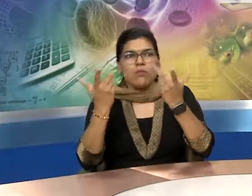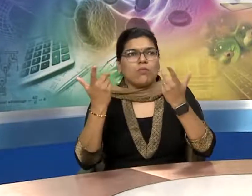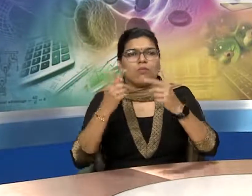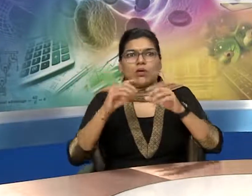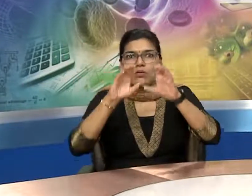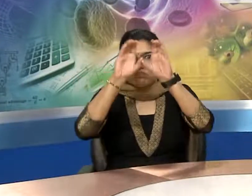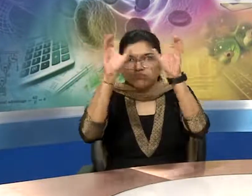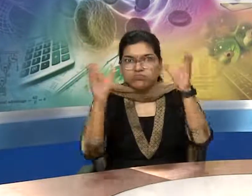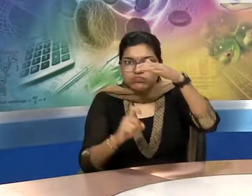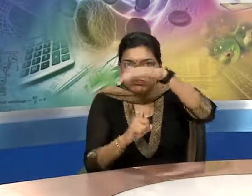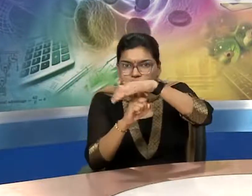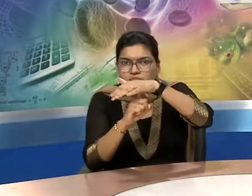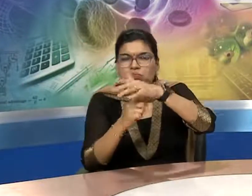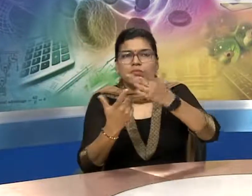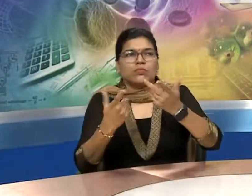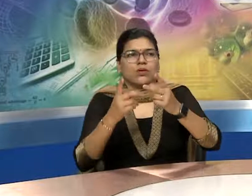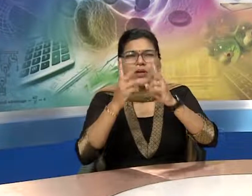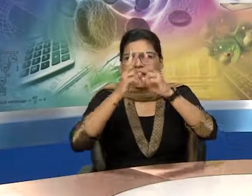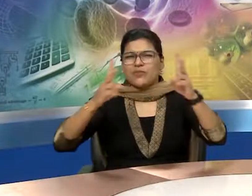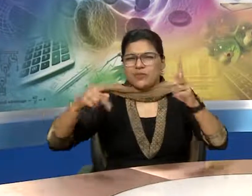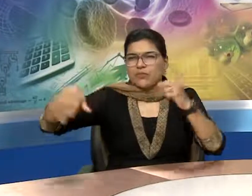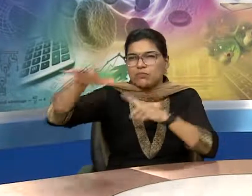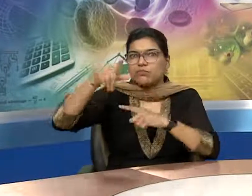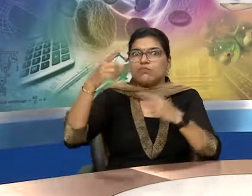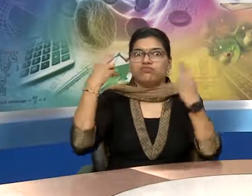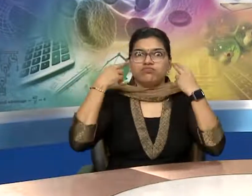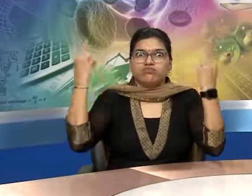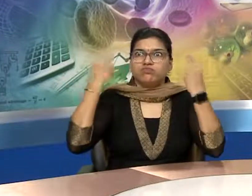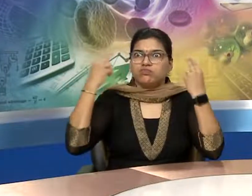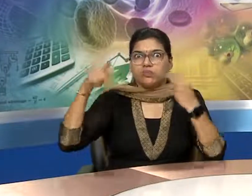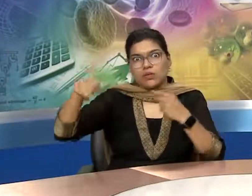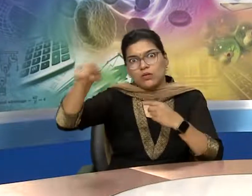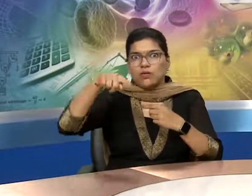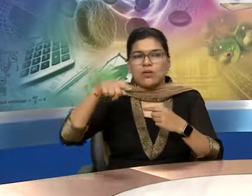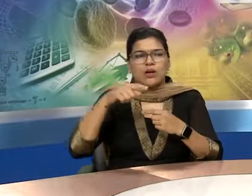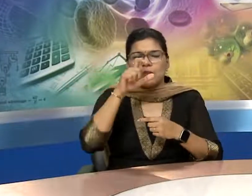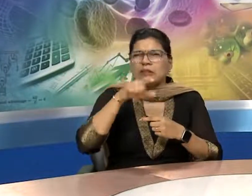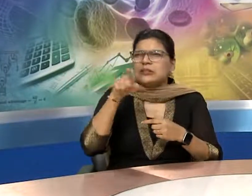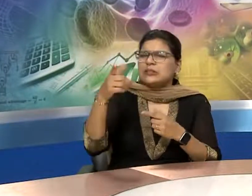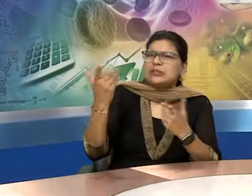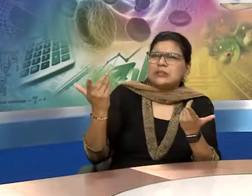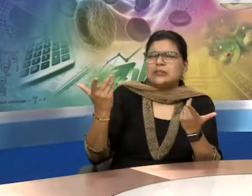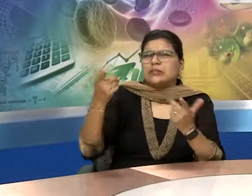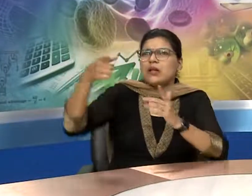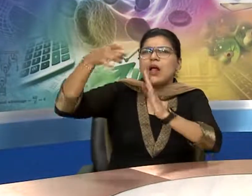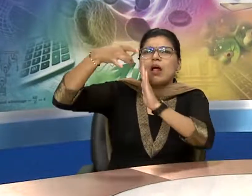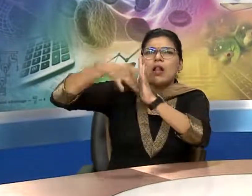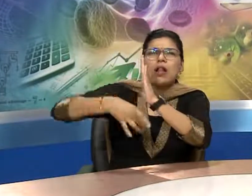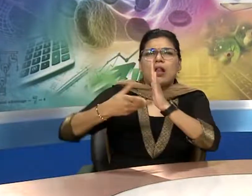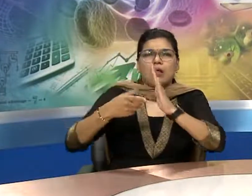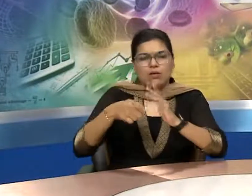and distribute them at certain places. You must have seen pamphlets of different companies and different